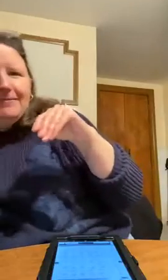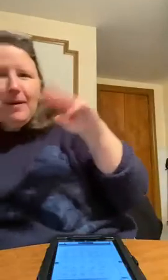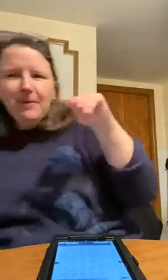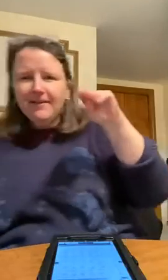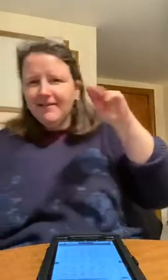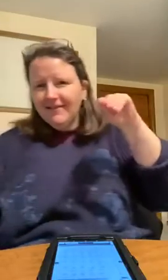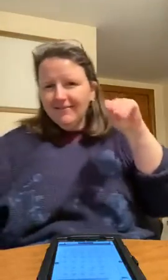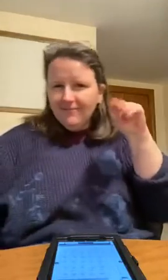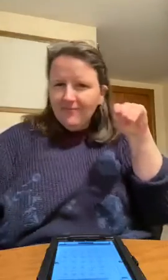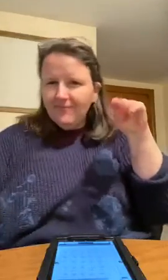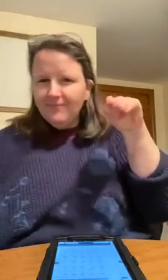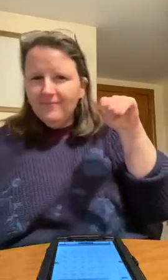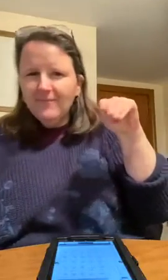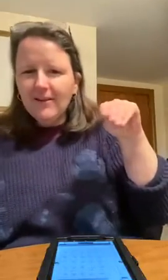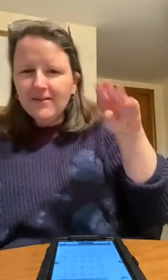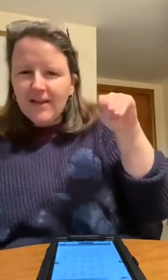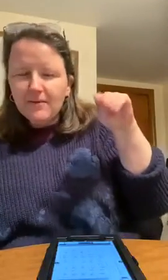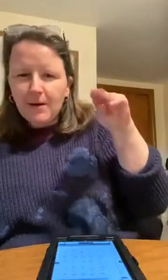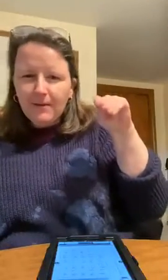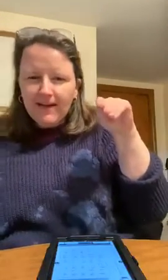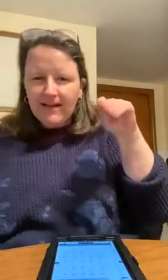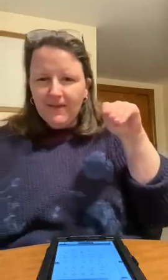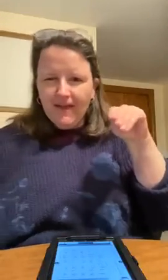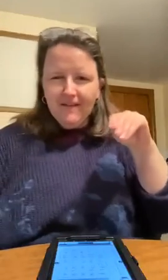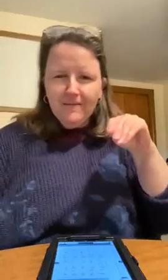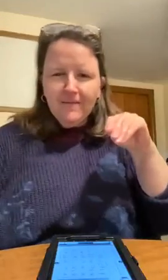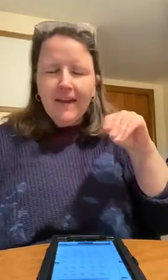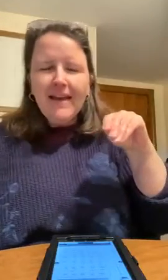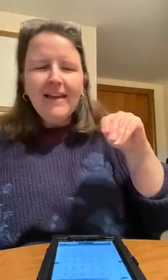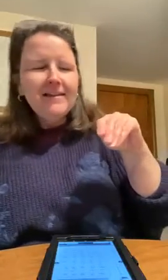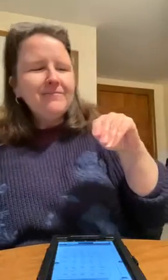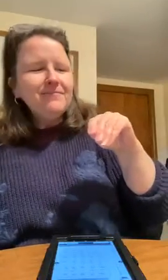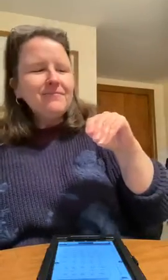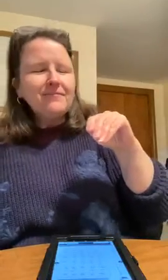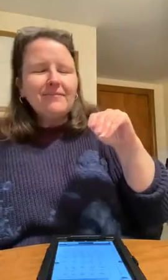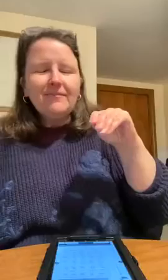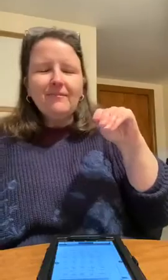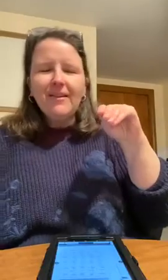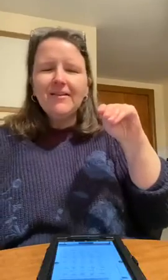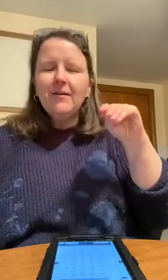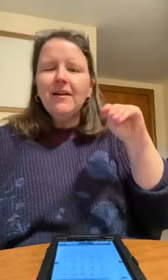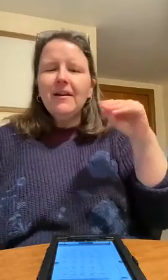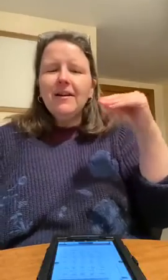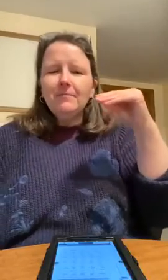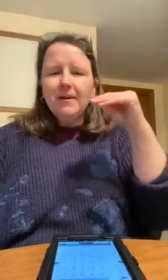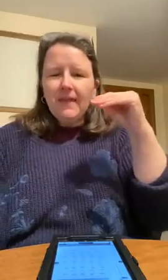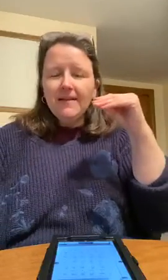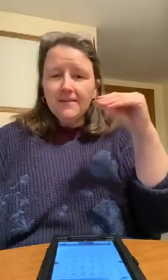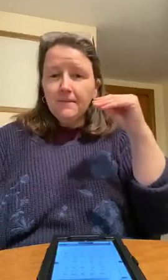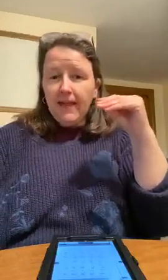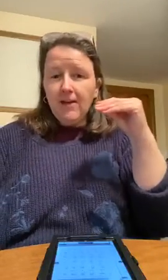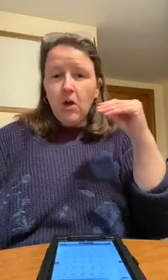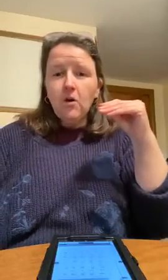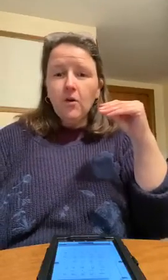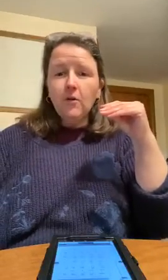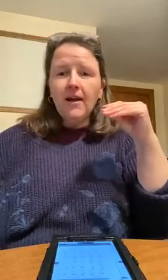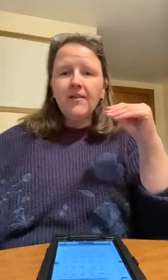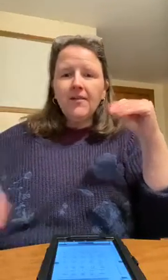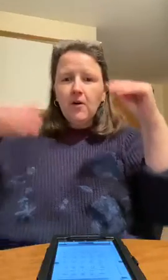Muppet, sock puppet kind of thing. And so, but that's the flat O. And so